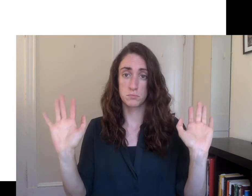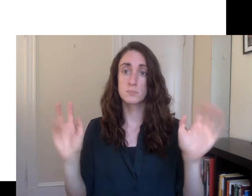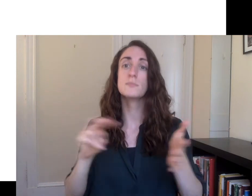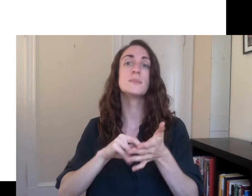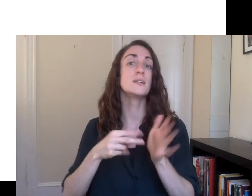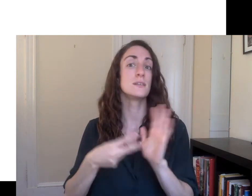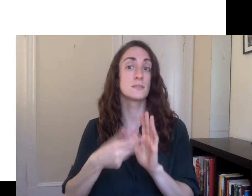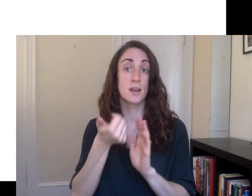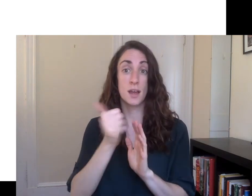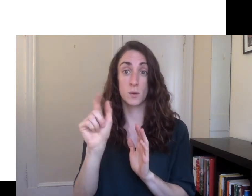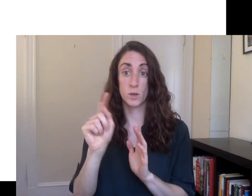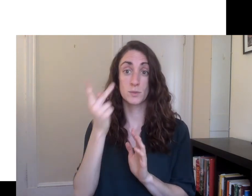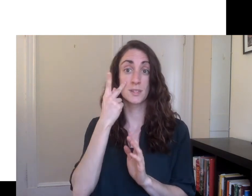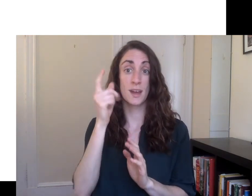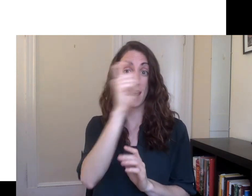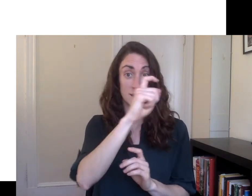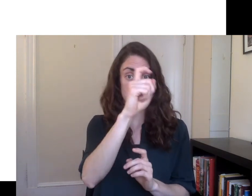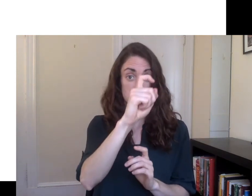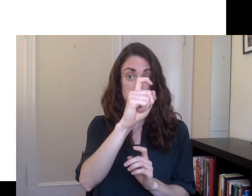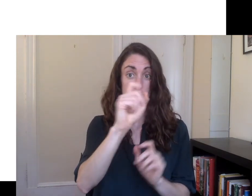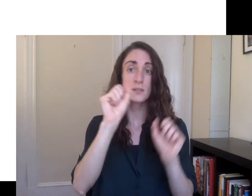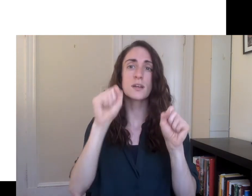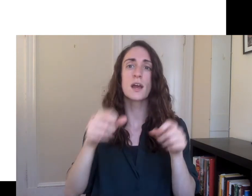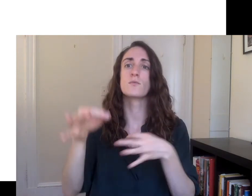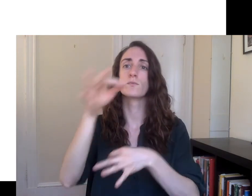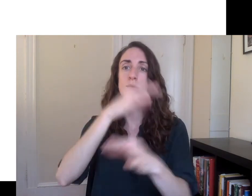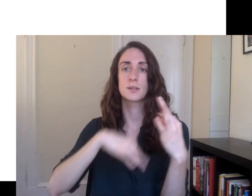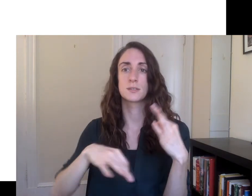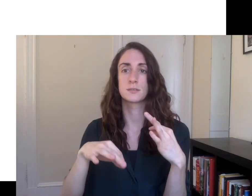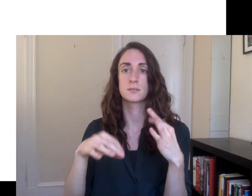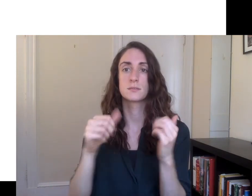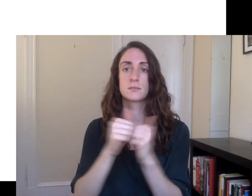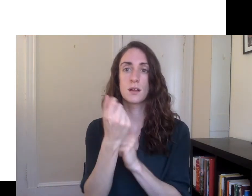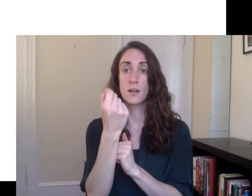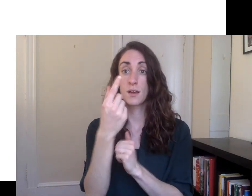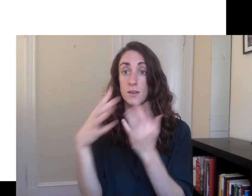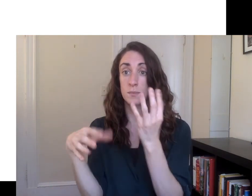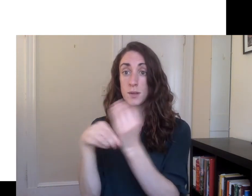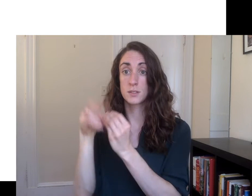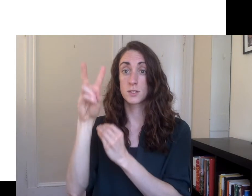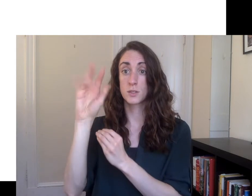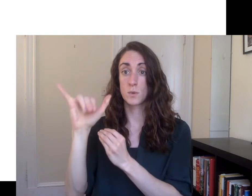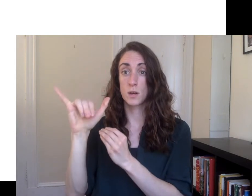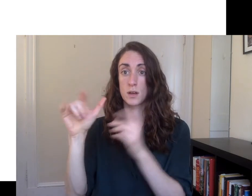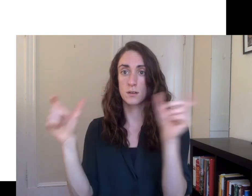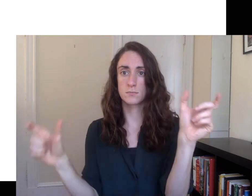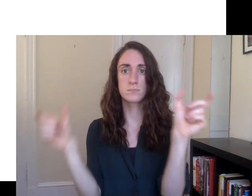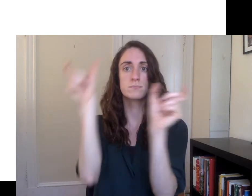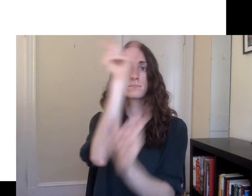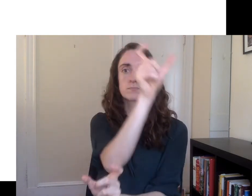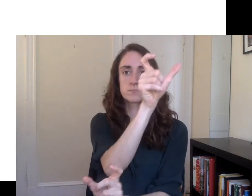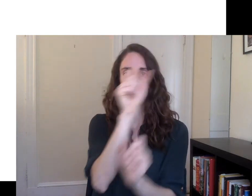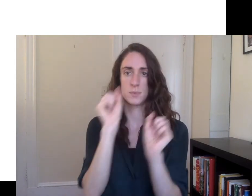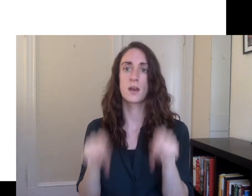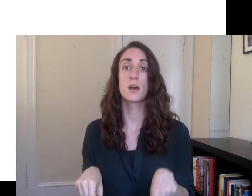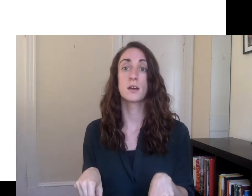means anywhere we see an x, we can replace it with 11 plus 2y because they're equal.